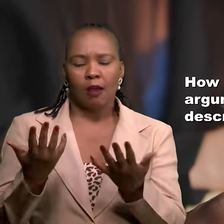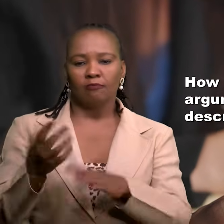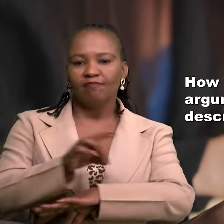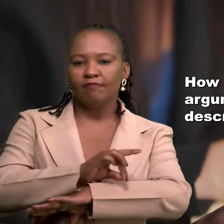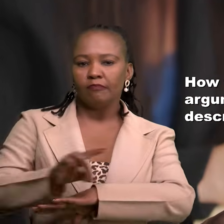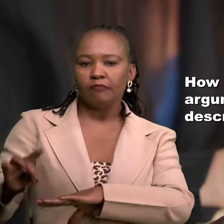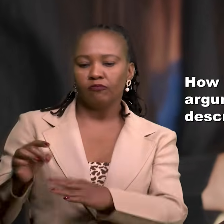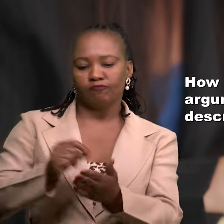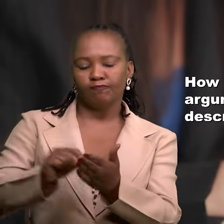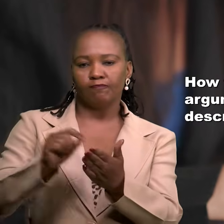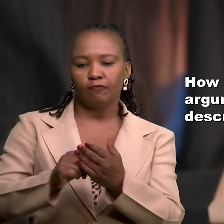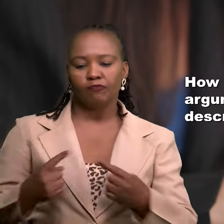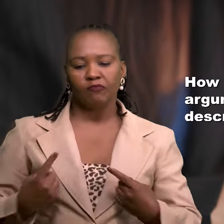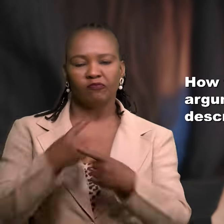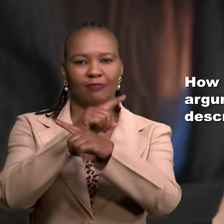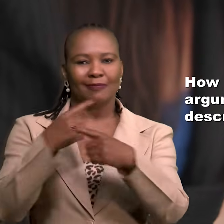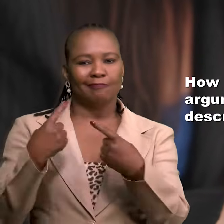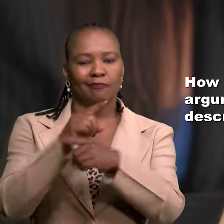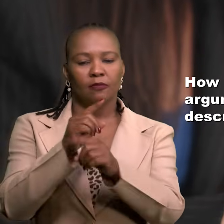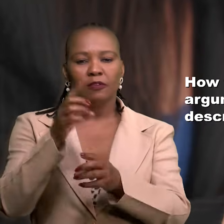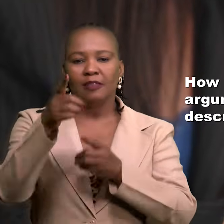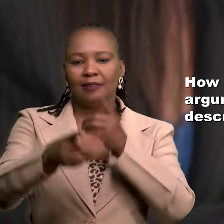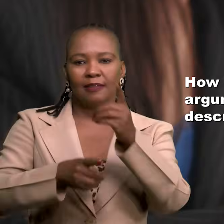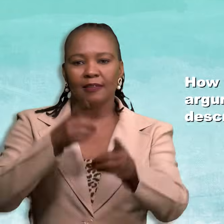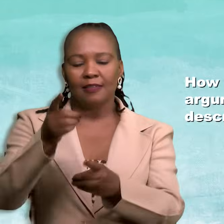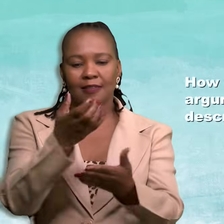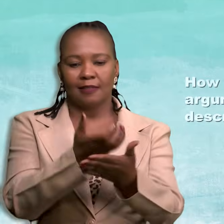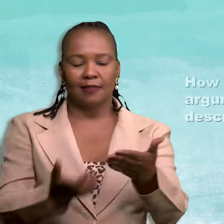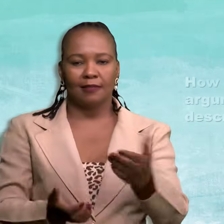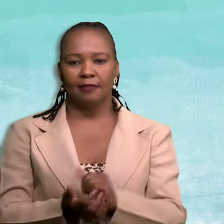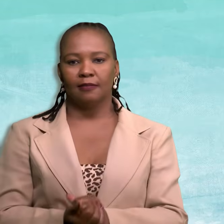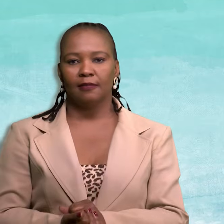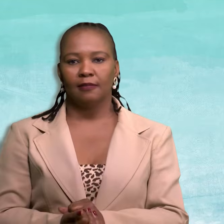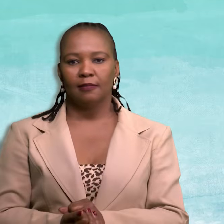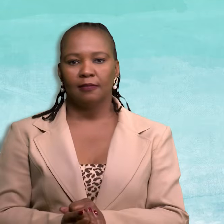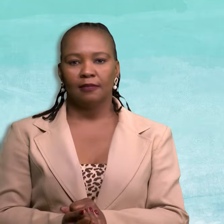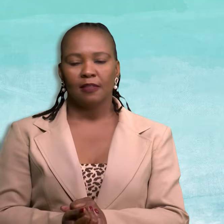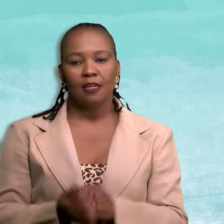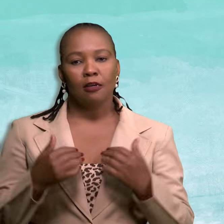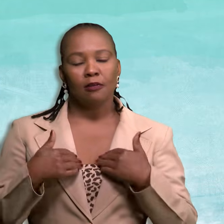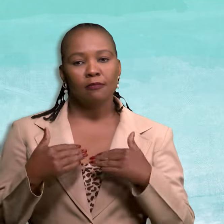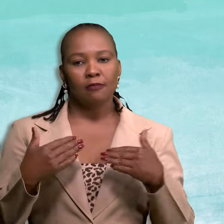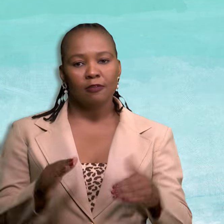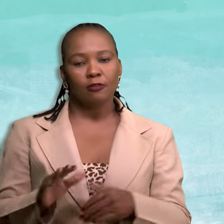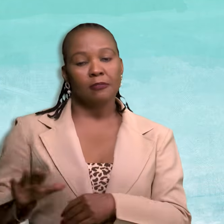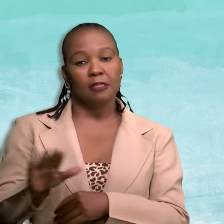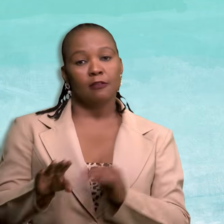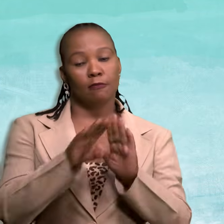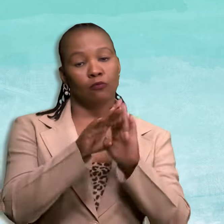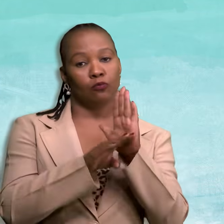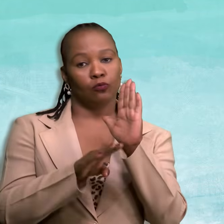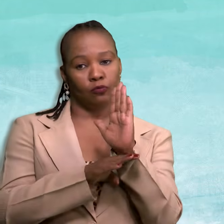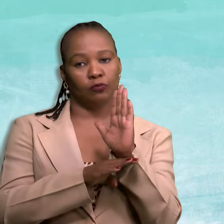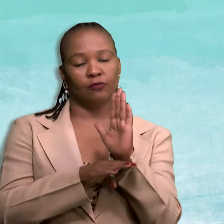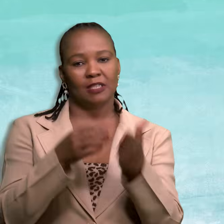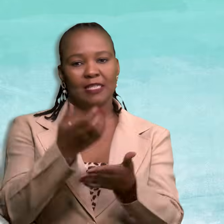plan and write argumentative and descriptive essays. We begin with the basic rules of